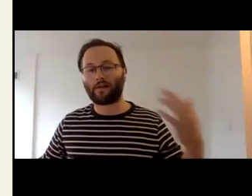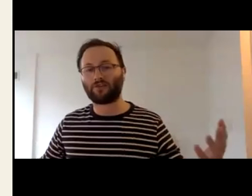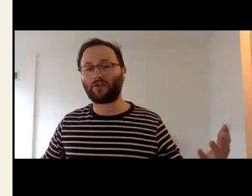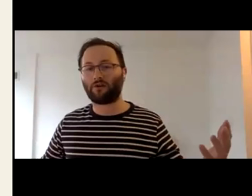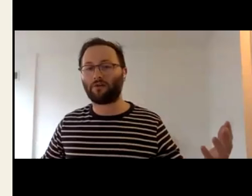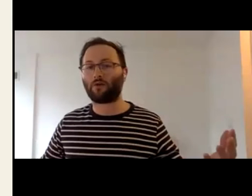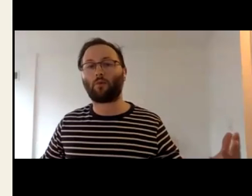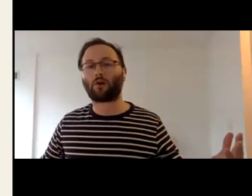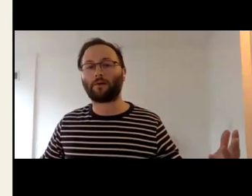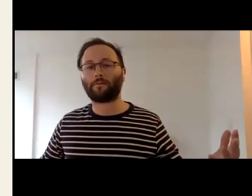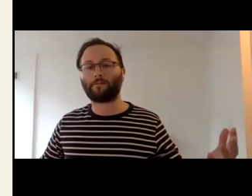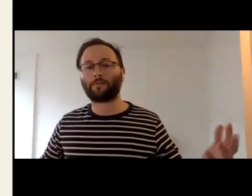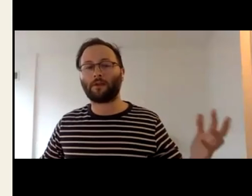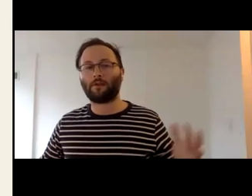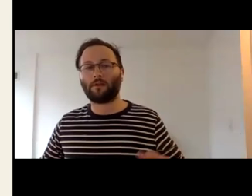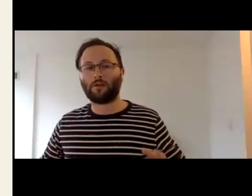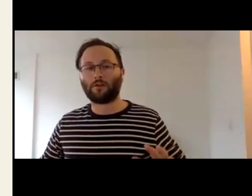will have to share their work.